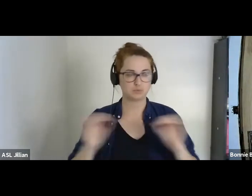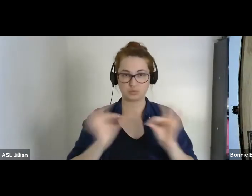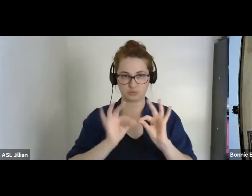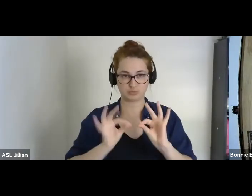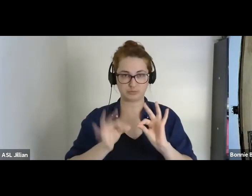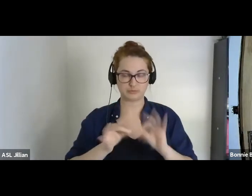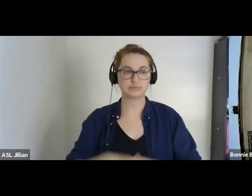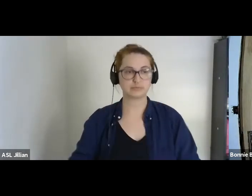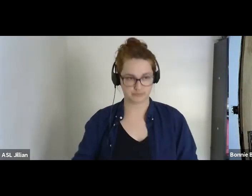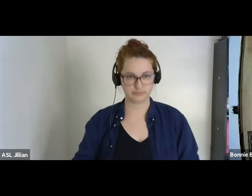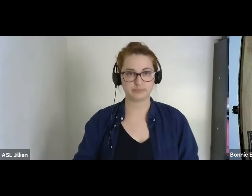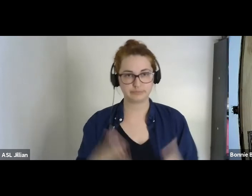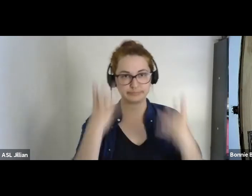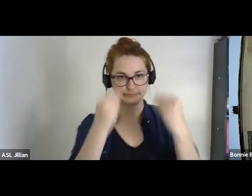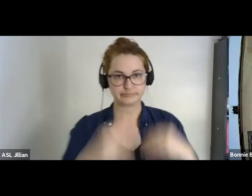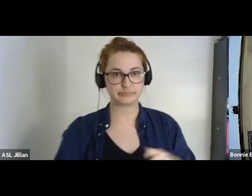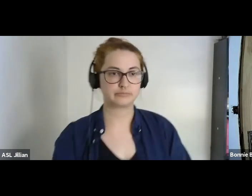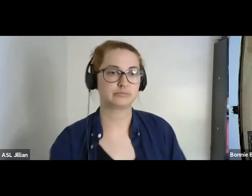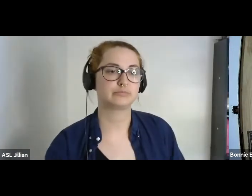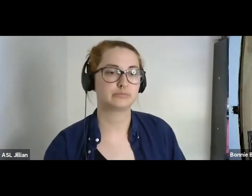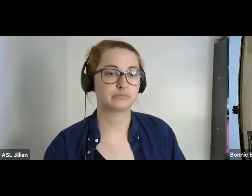There's a technical problem, or